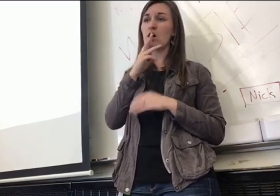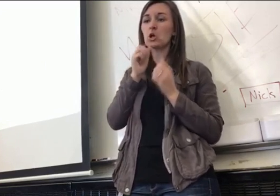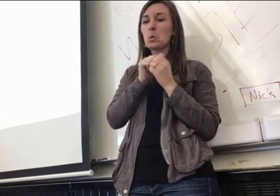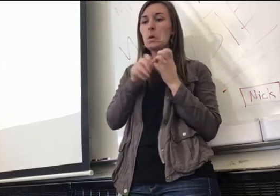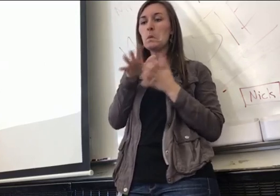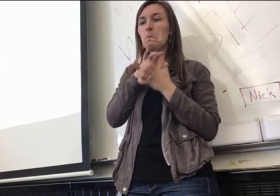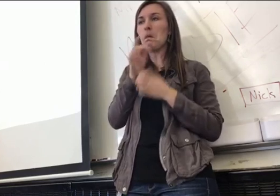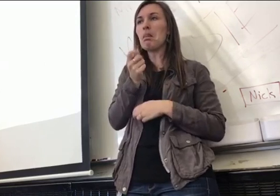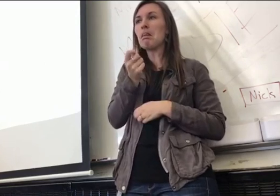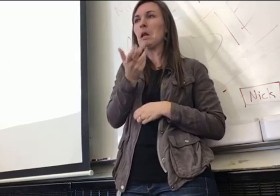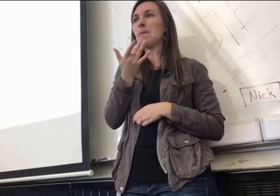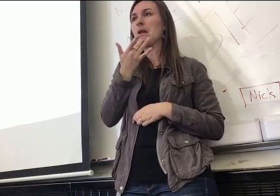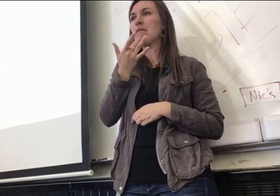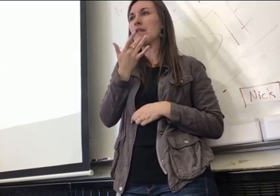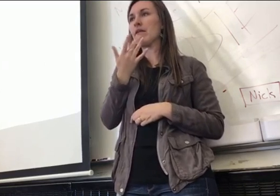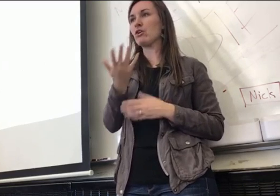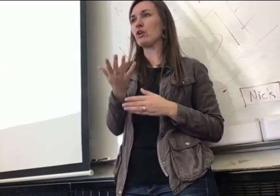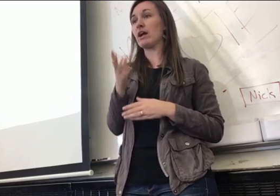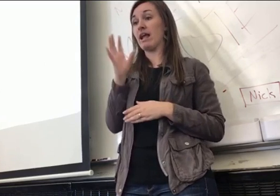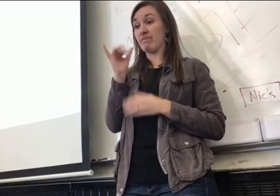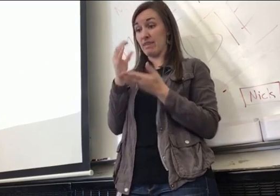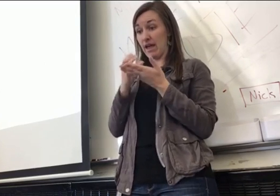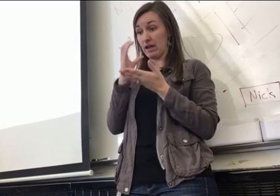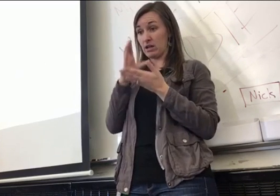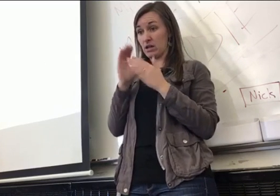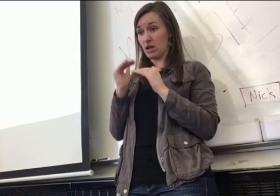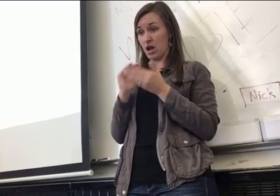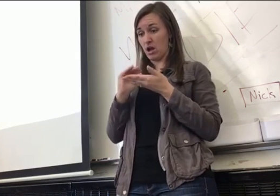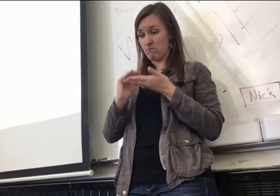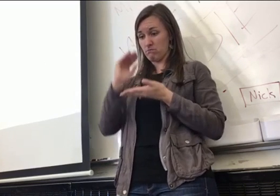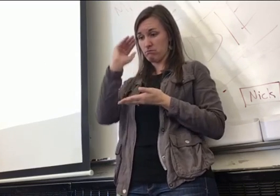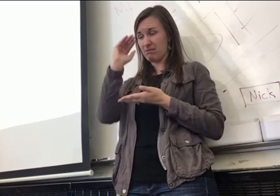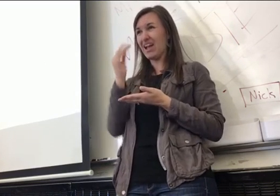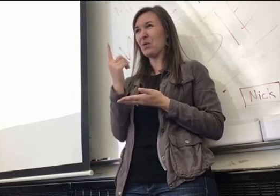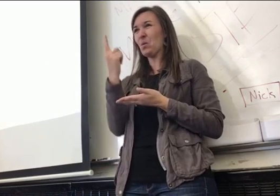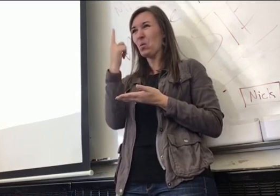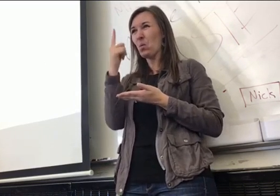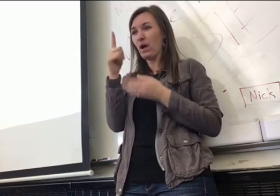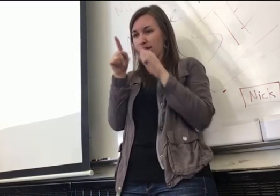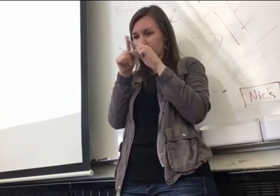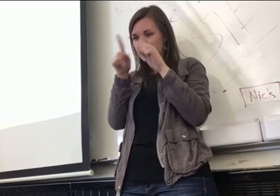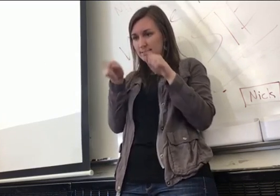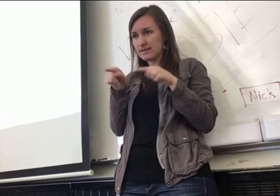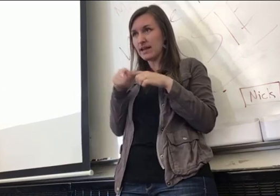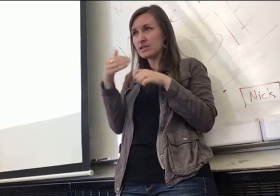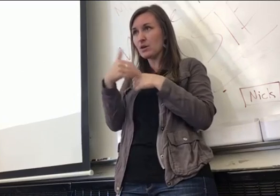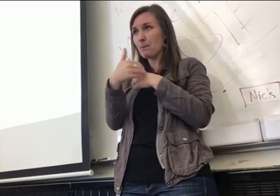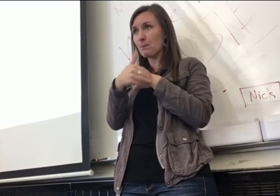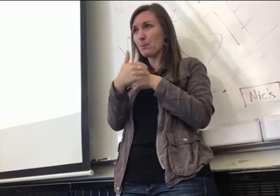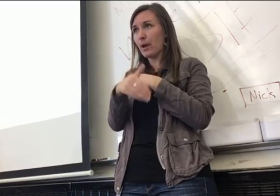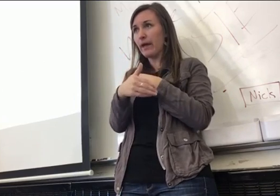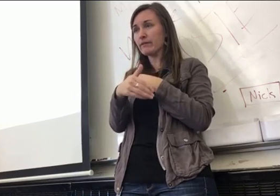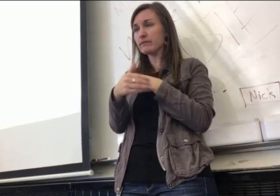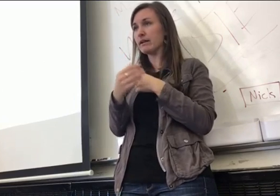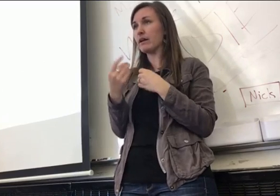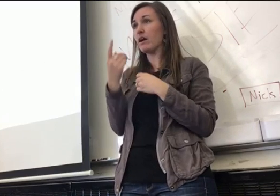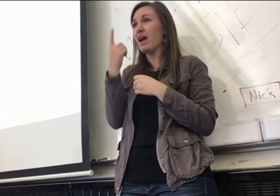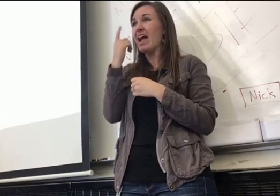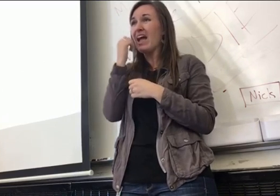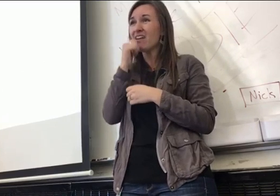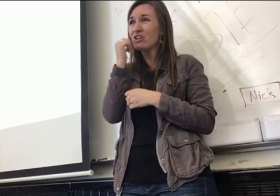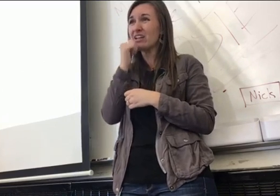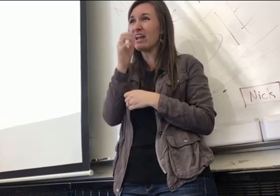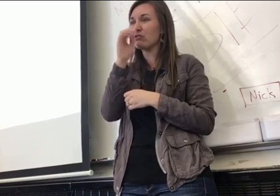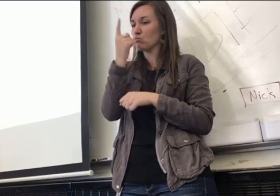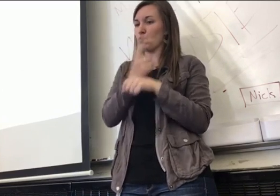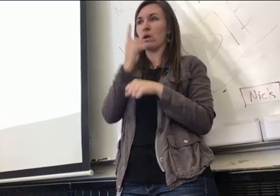bit of flavoring in it. They would get that cup as well as one slice of bread per day. And the slice of bread is the same bread